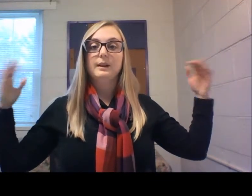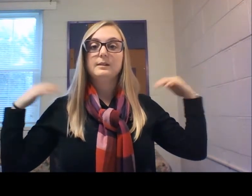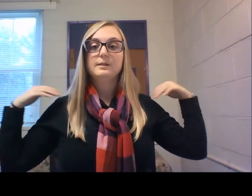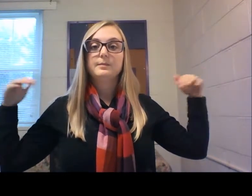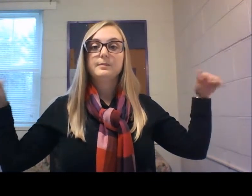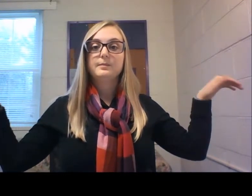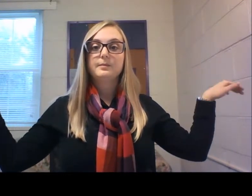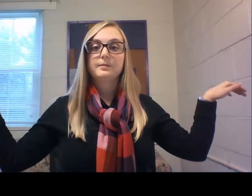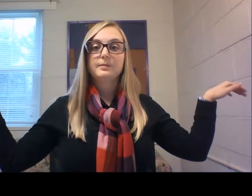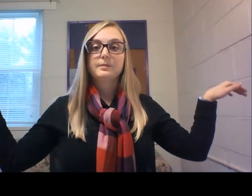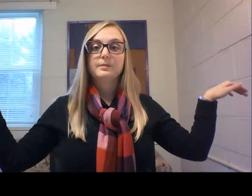wings.